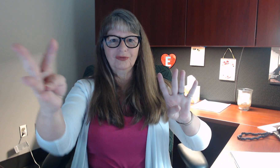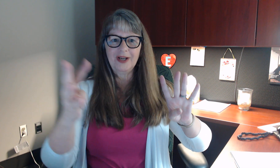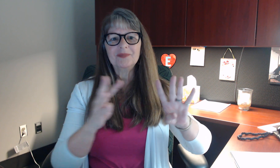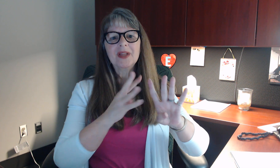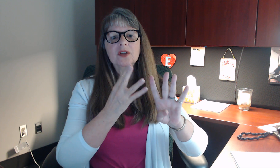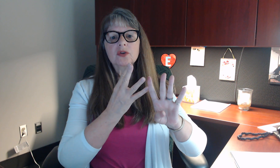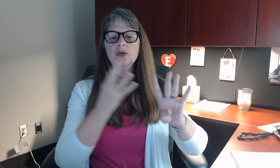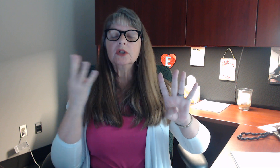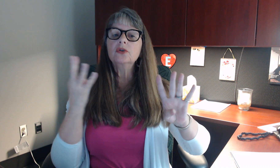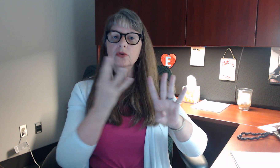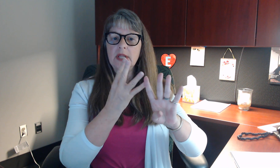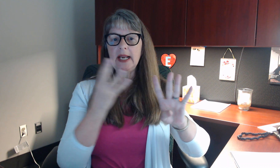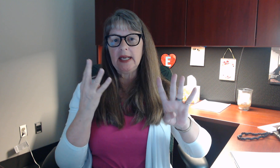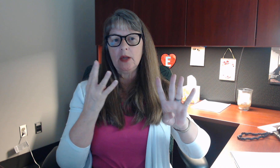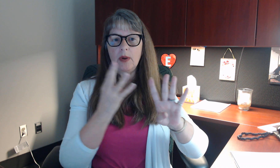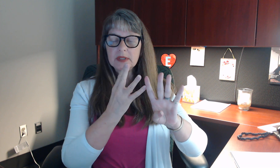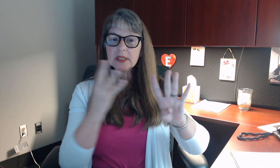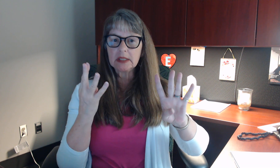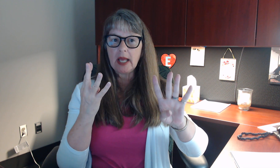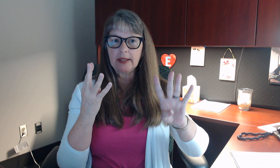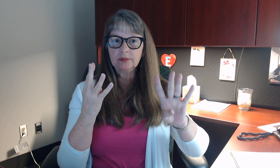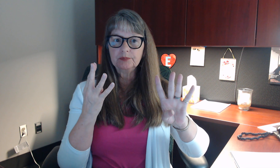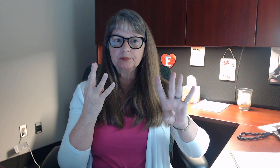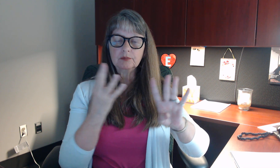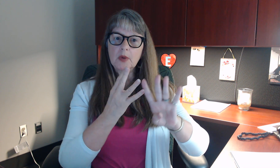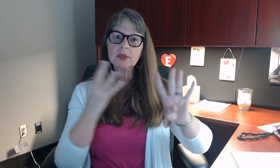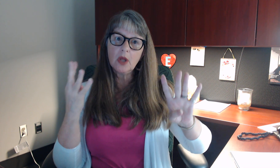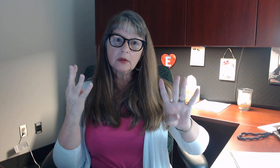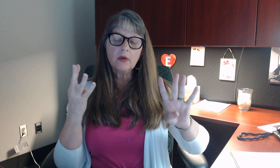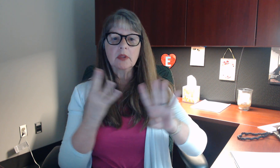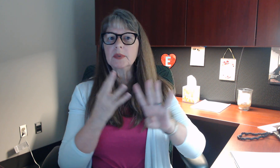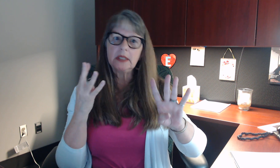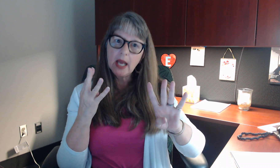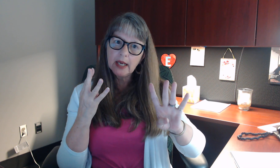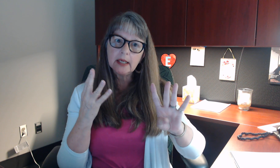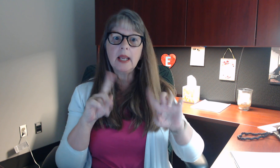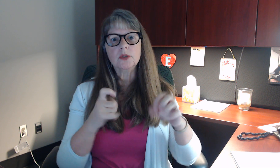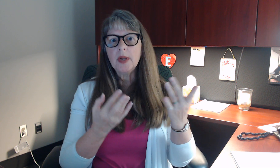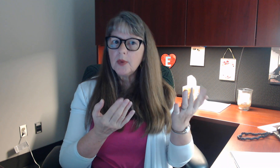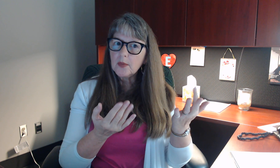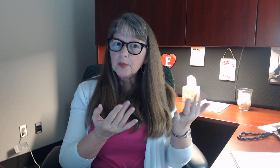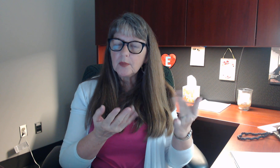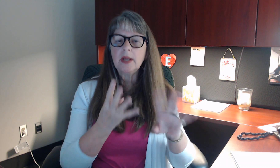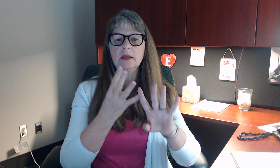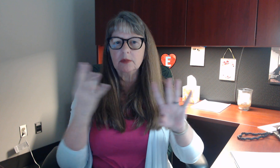right, so you can do your line anyway, but this is a line. It was a long, there was a line, and I had to wait, because there was a